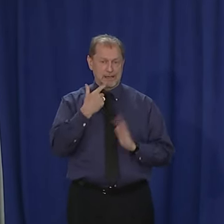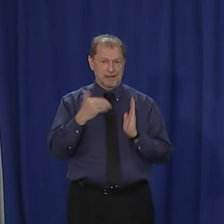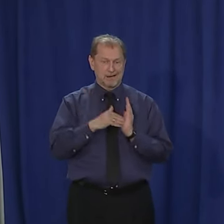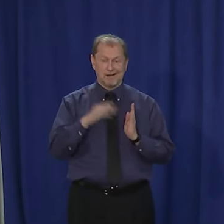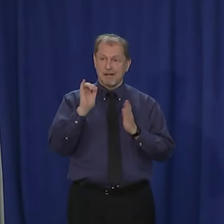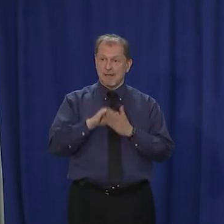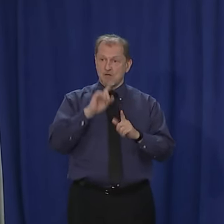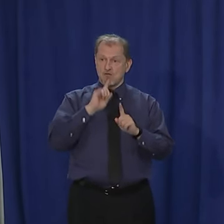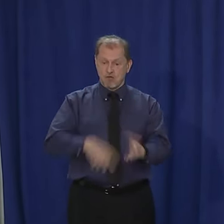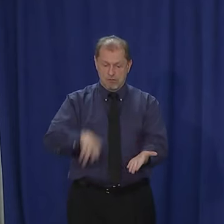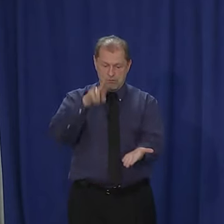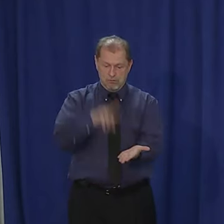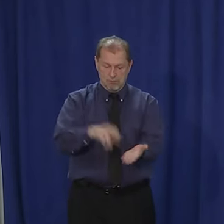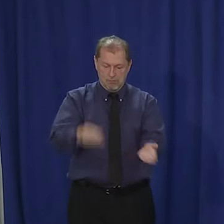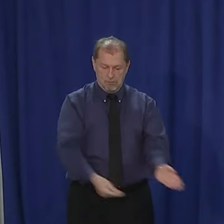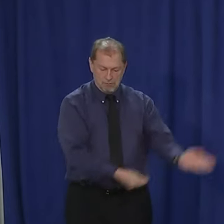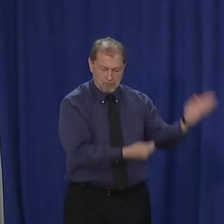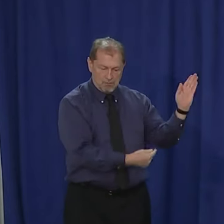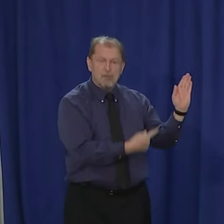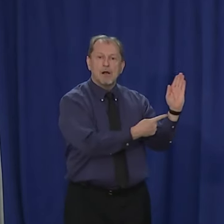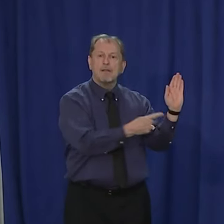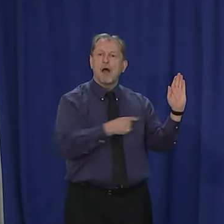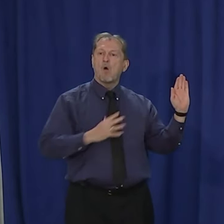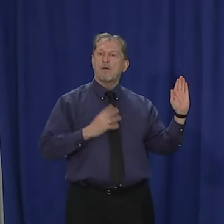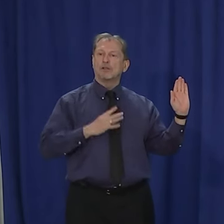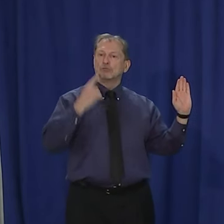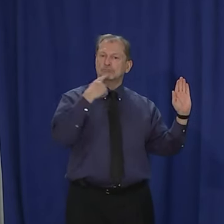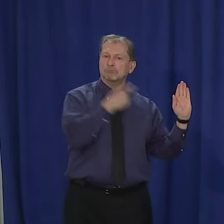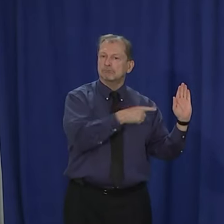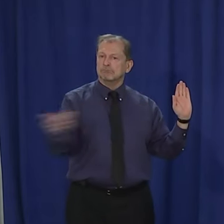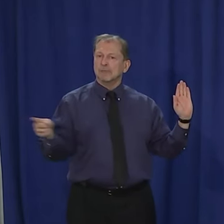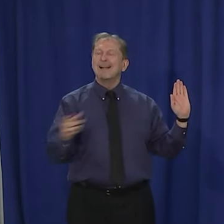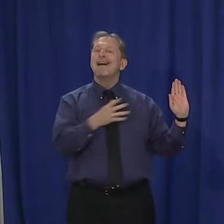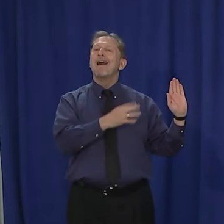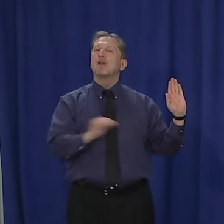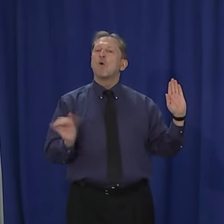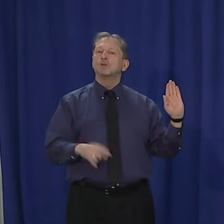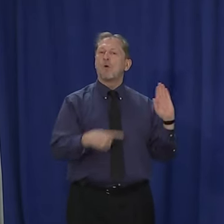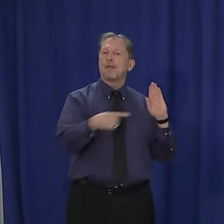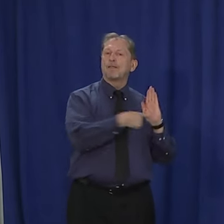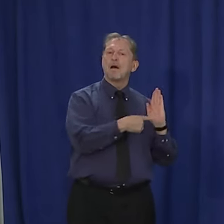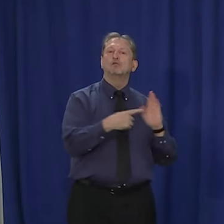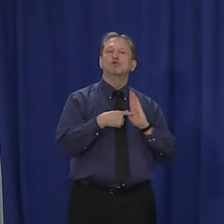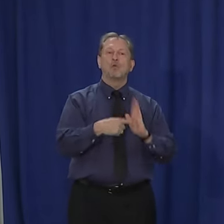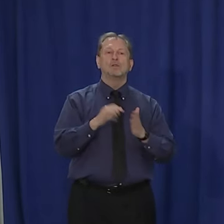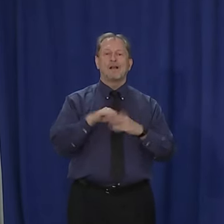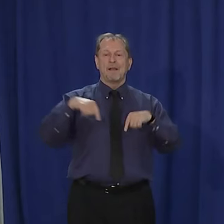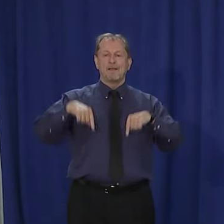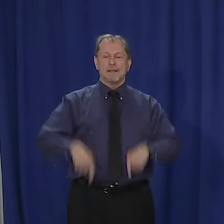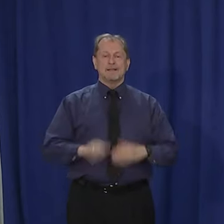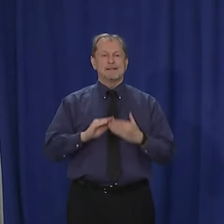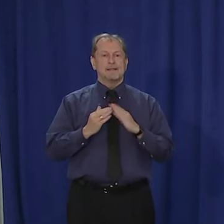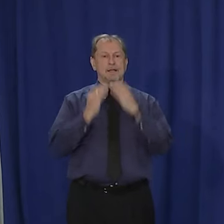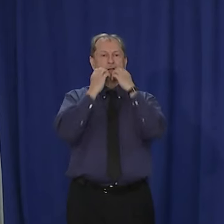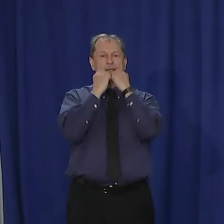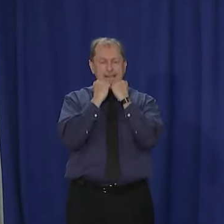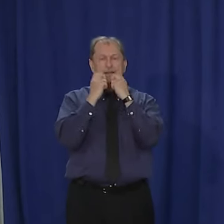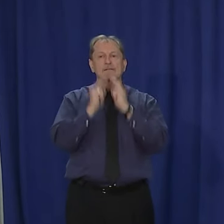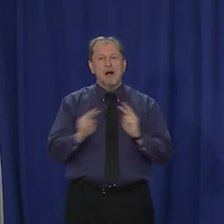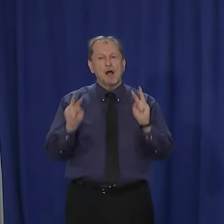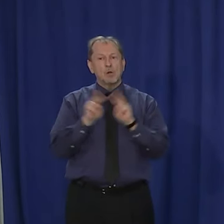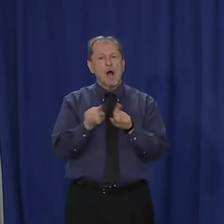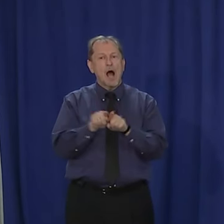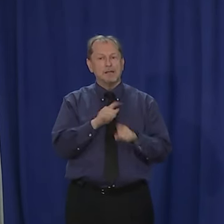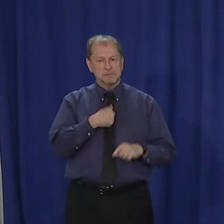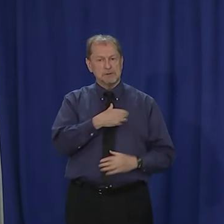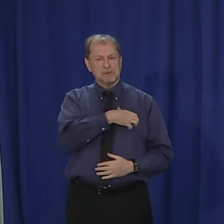is more than just an official decree. It's a statement of our values as a city and as Americans. We